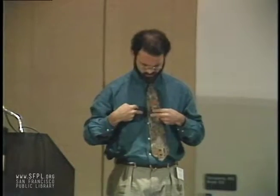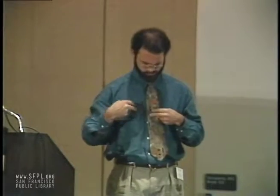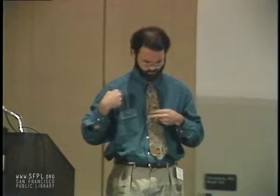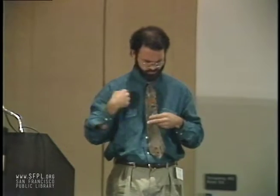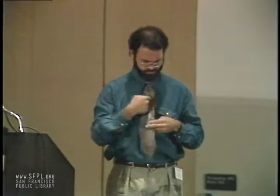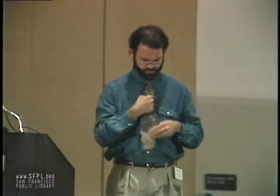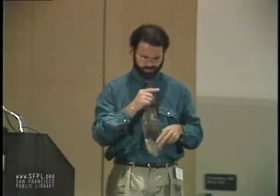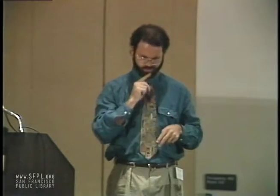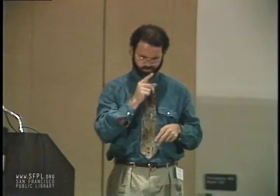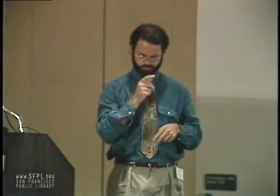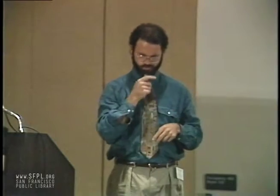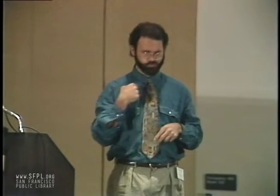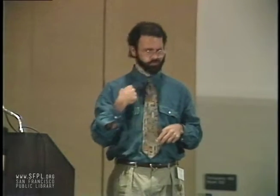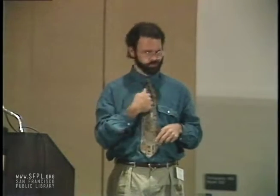own cultural perspective.